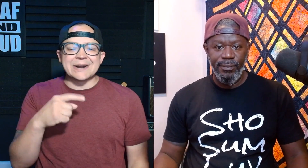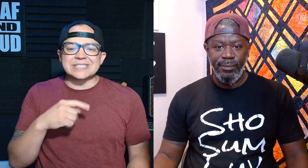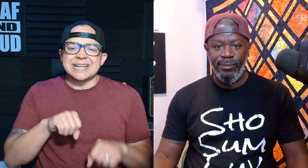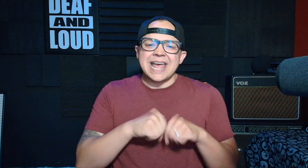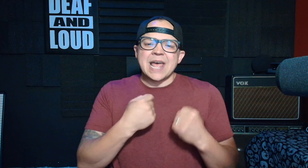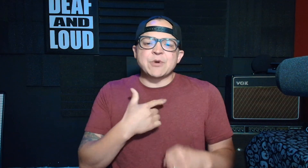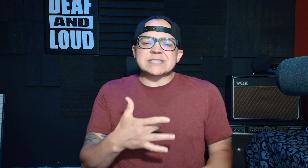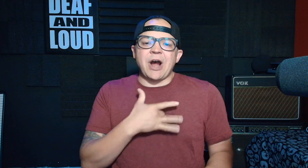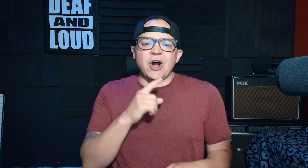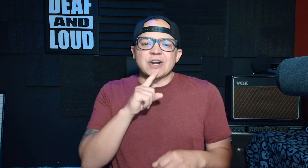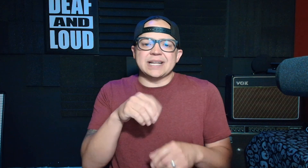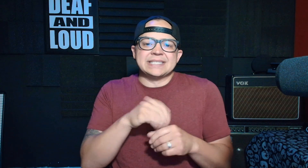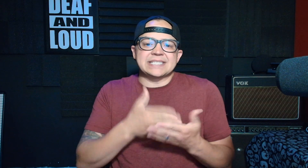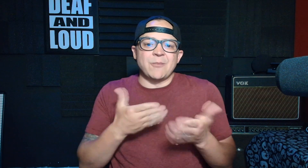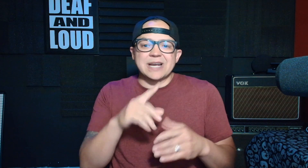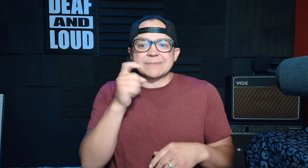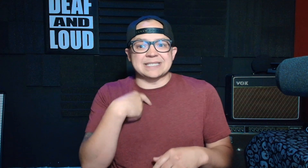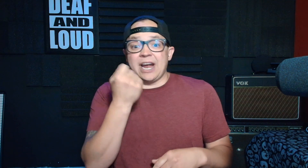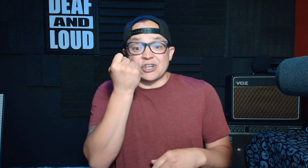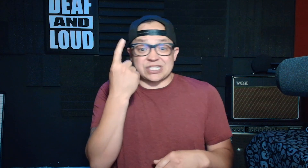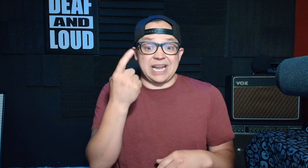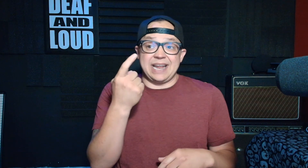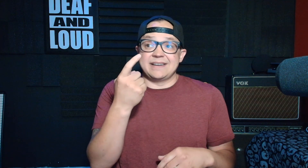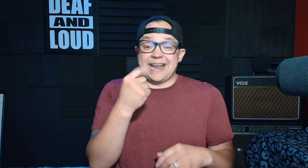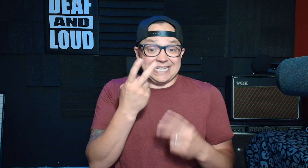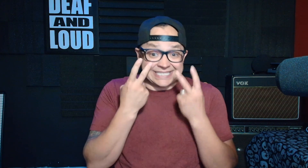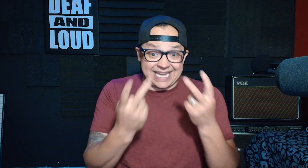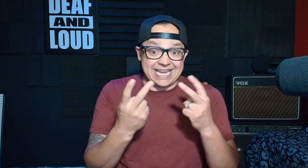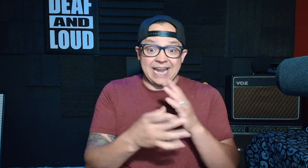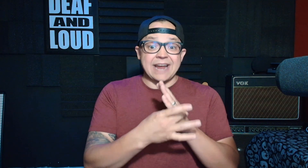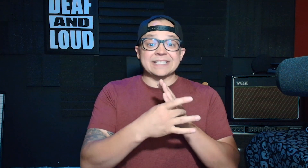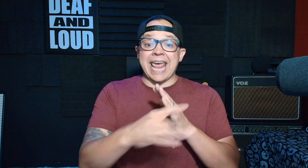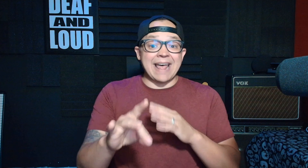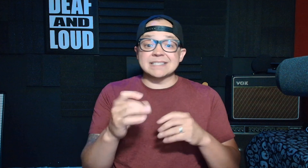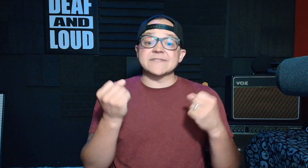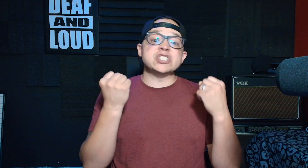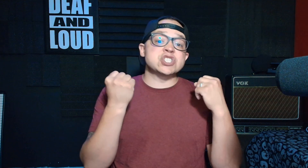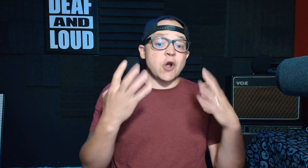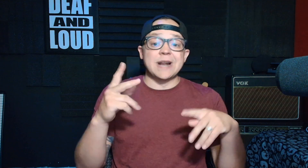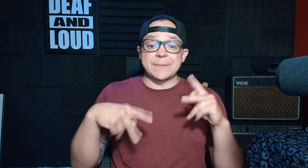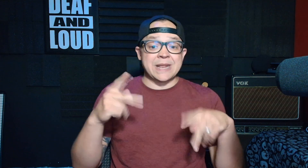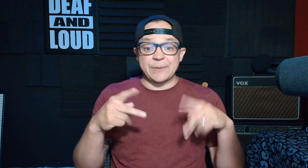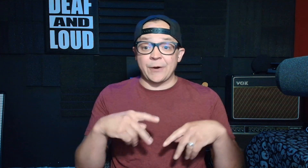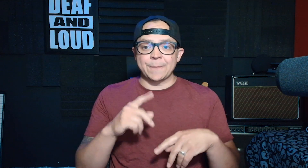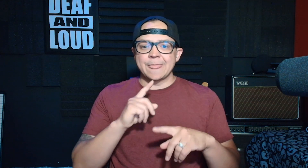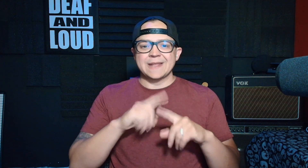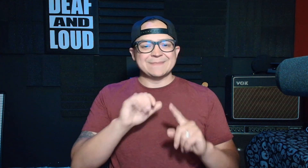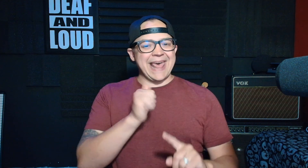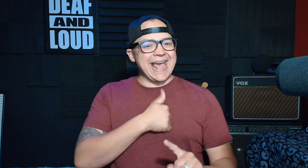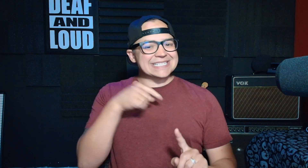media. It breaks my heart in some ways, because I understand and I see the talents of so many